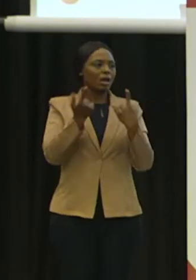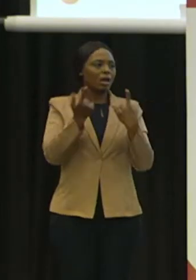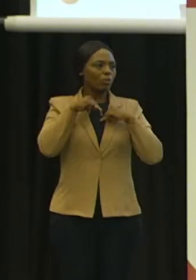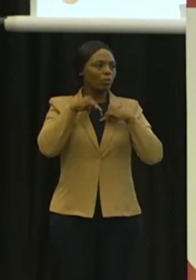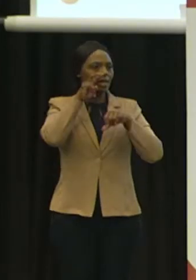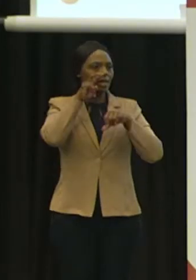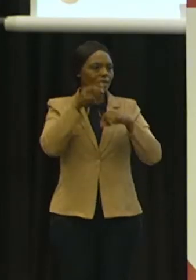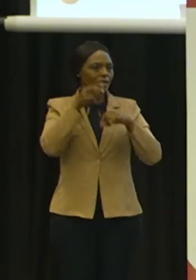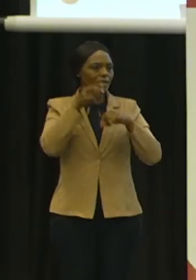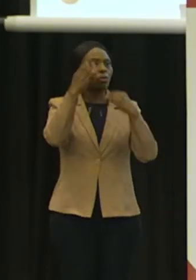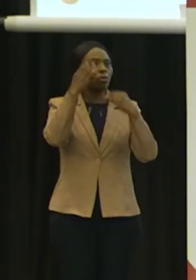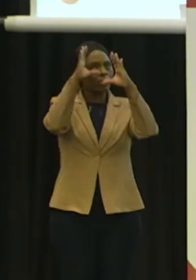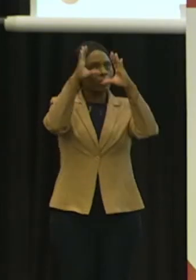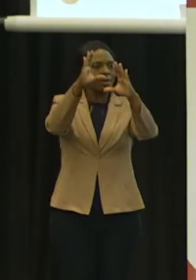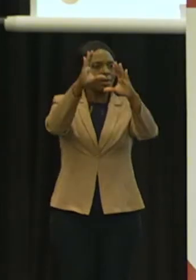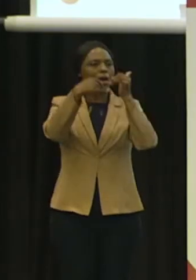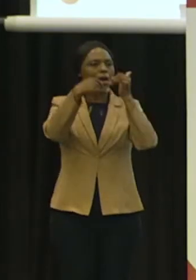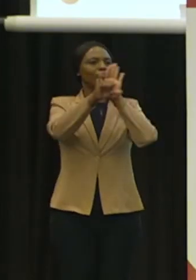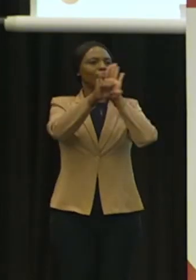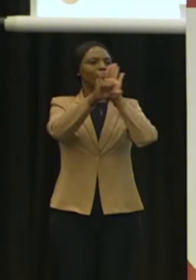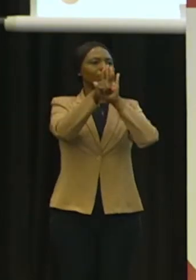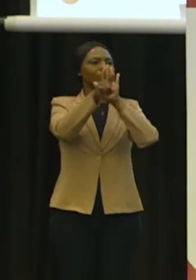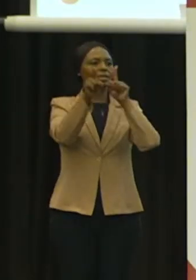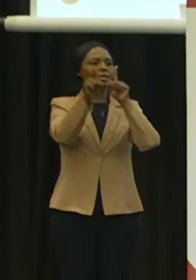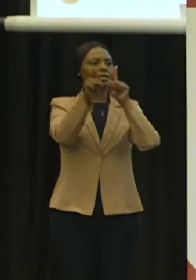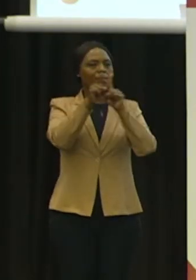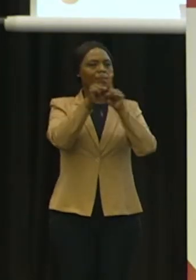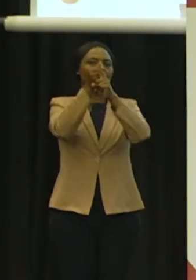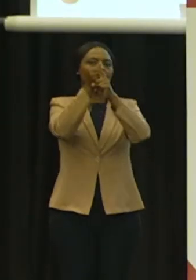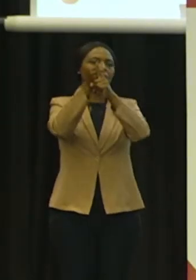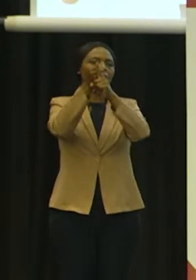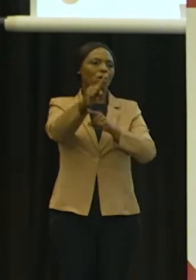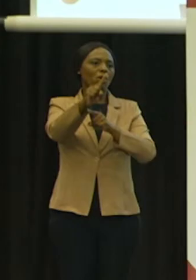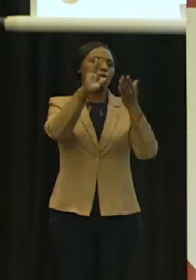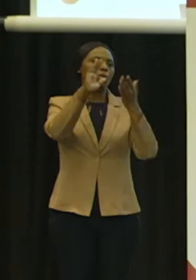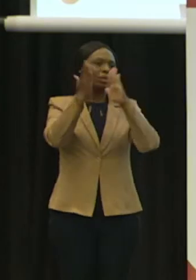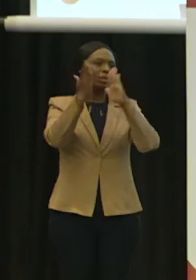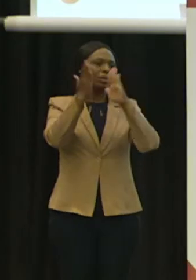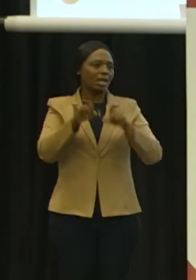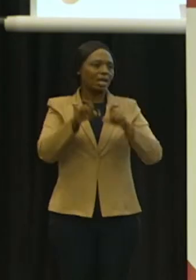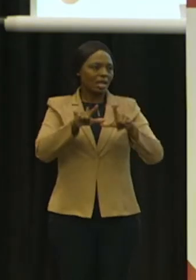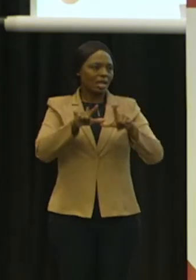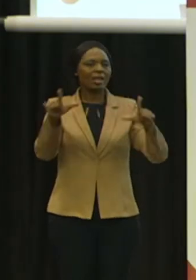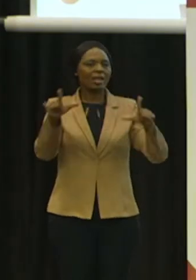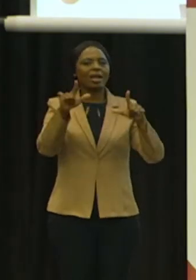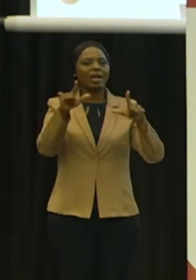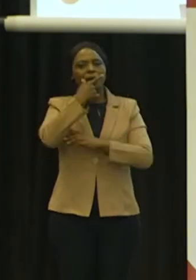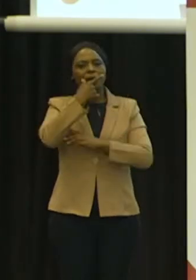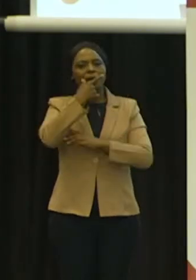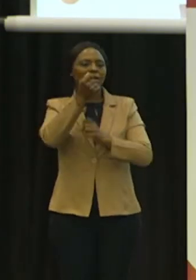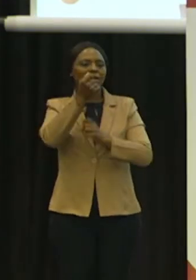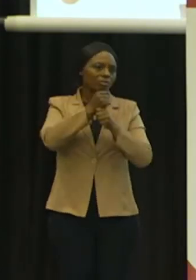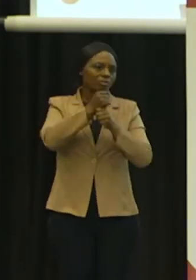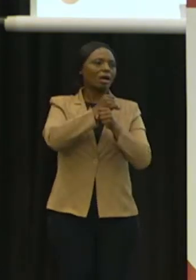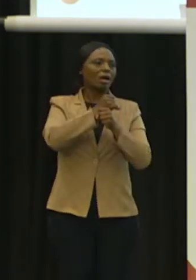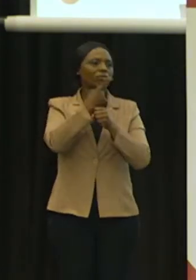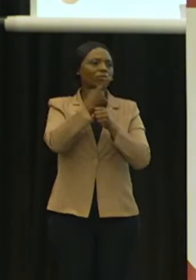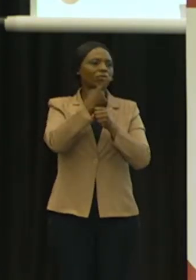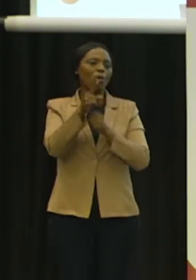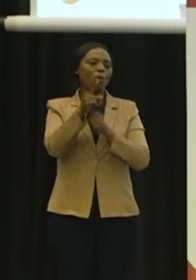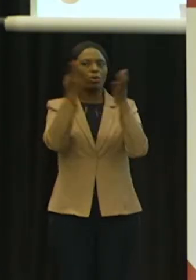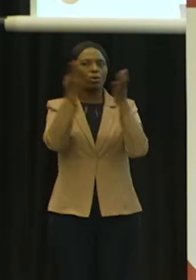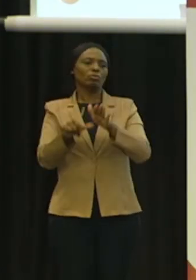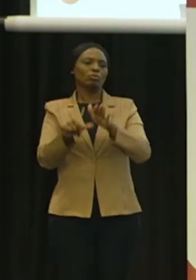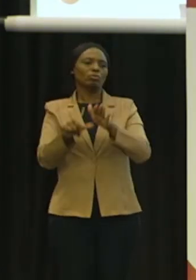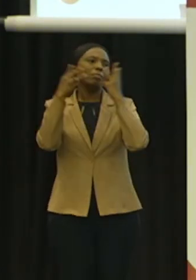price benchmarking and advocacy from a community level about the treatment affordability for key populations.